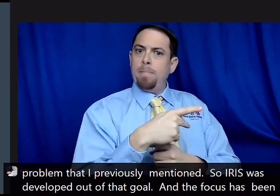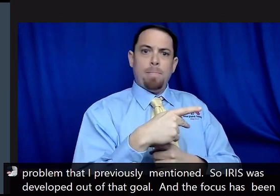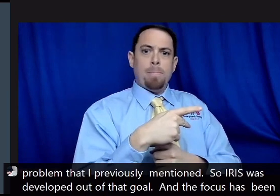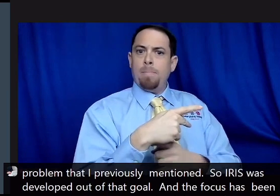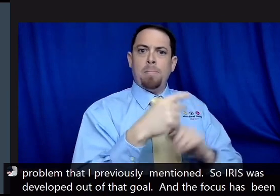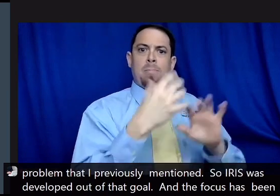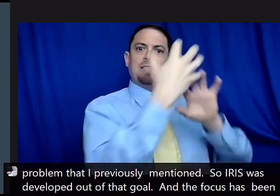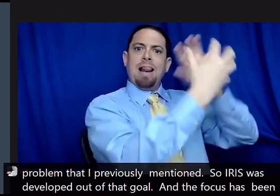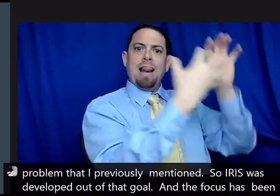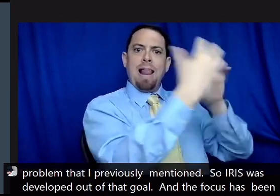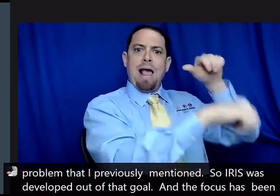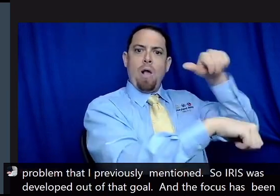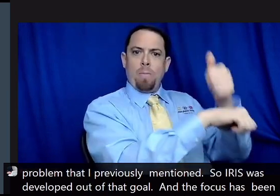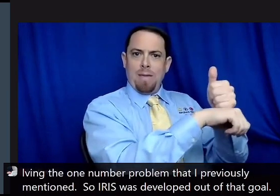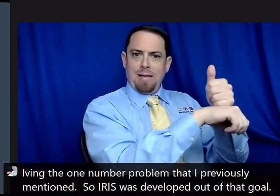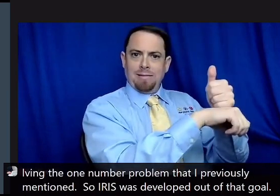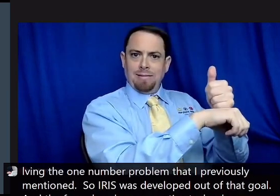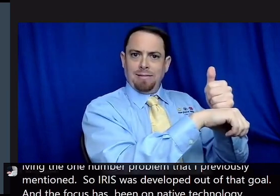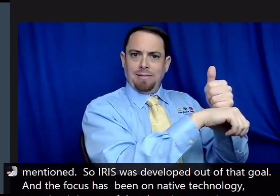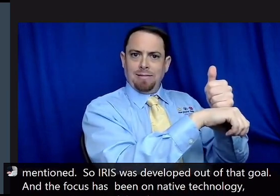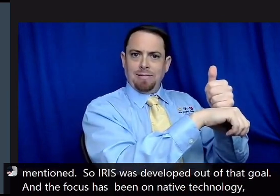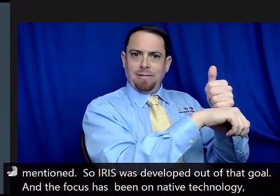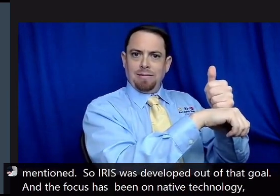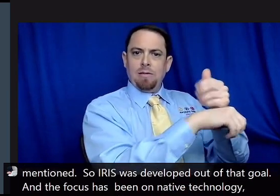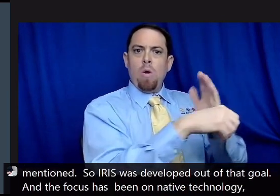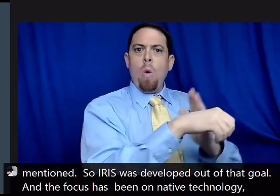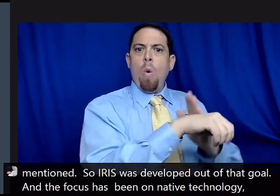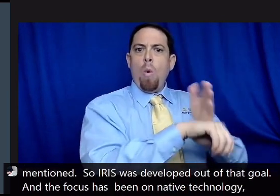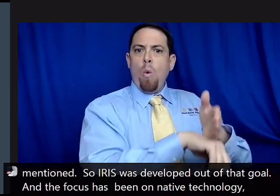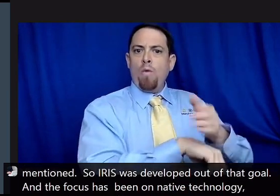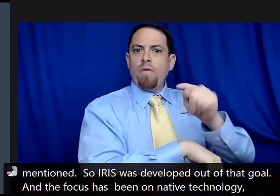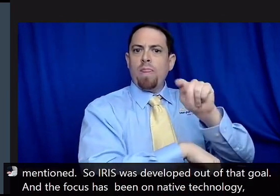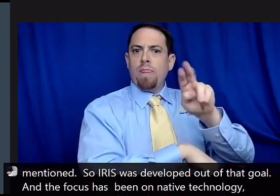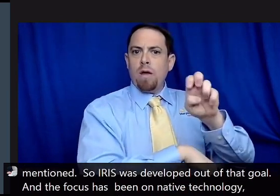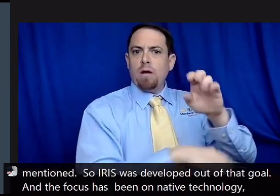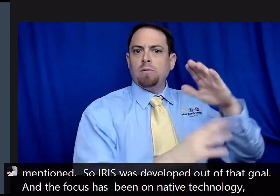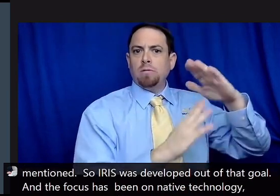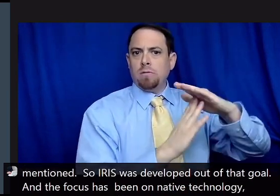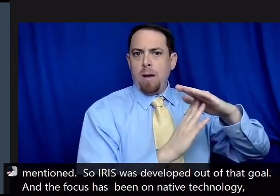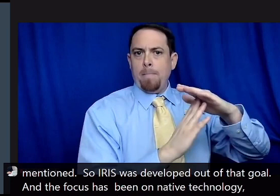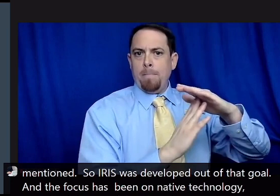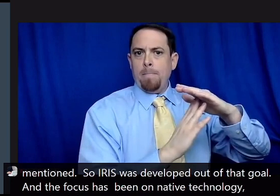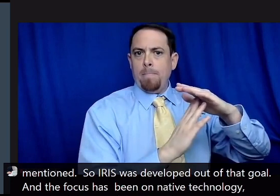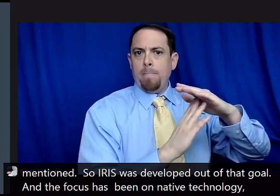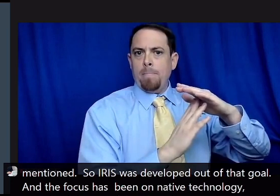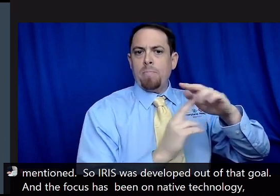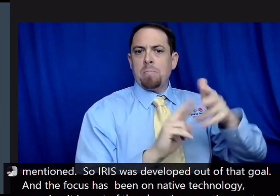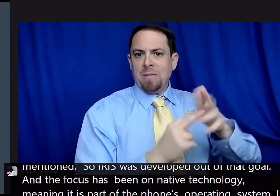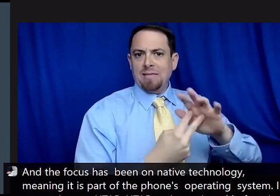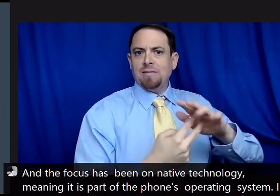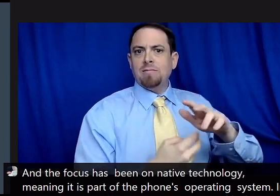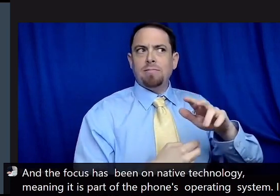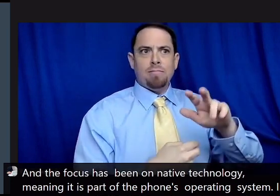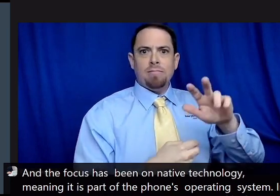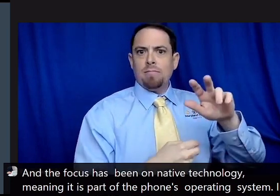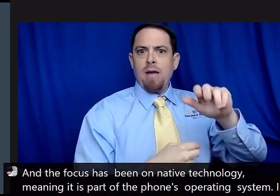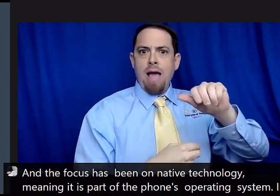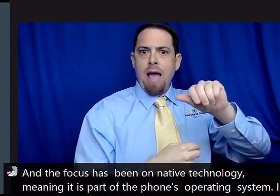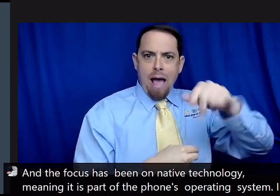In comparison to UTAP, UTAP, as I mentioned before, is cloud-based. It is over-the-top